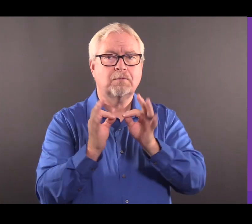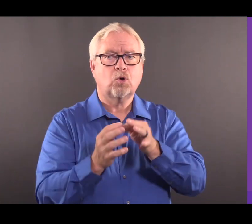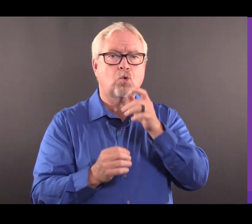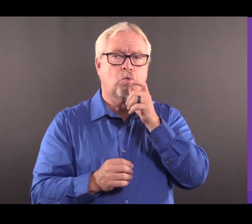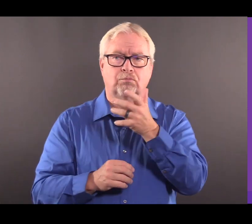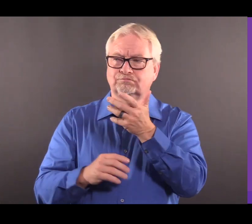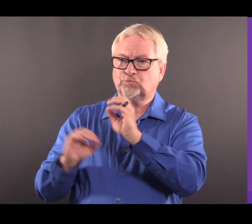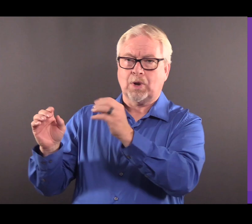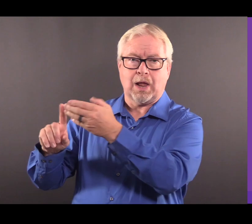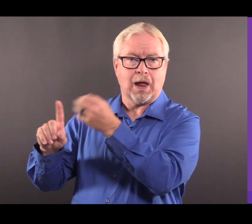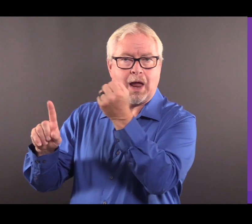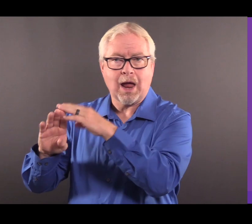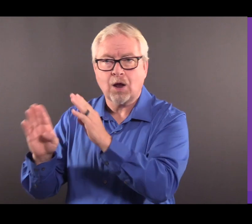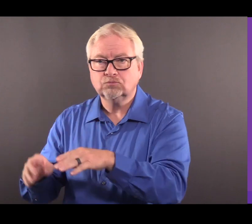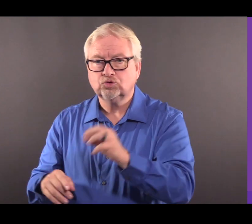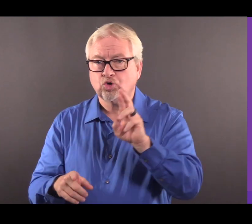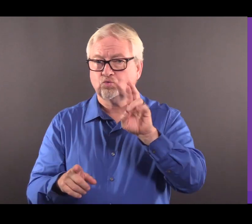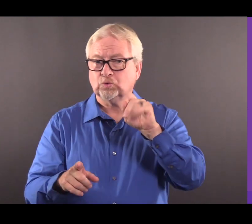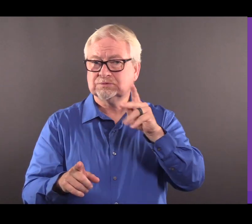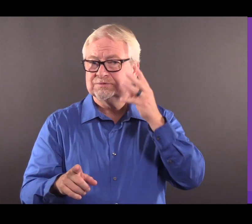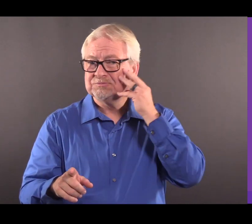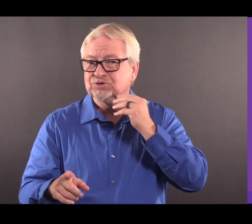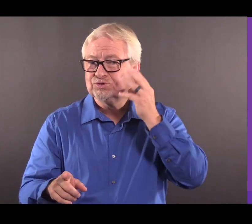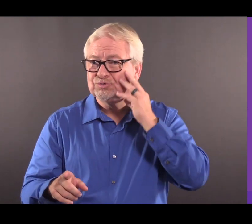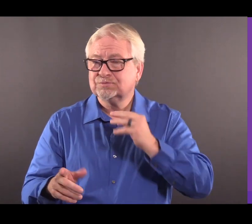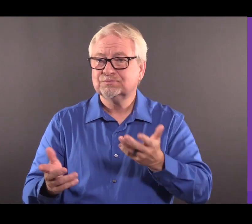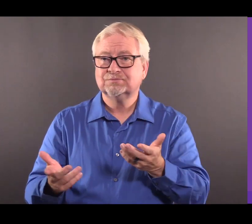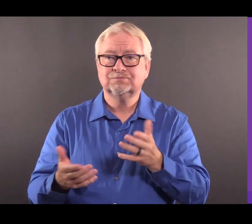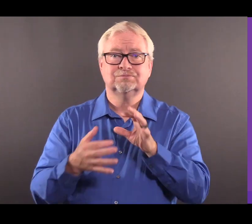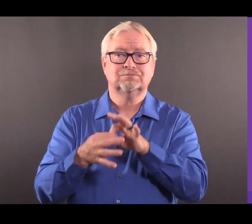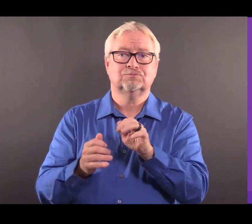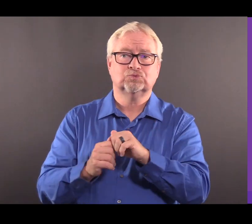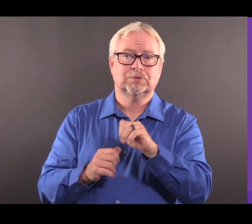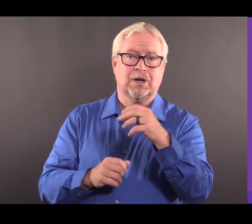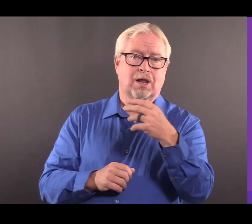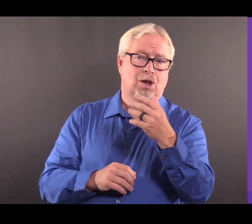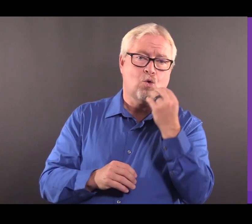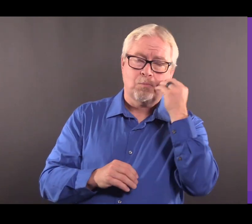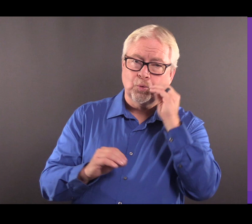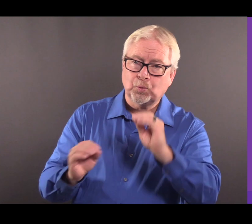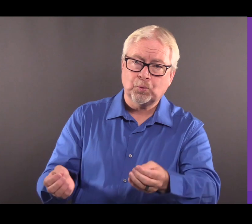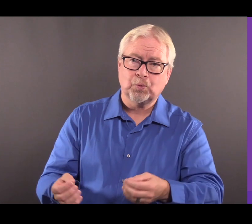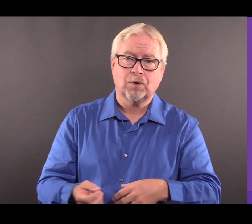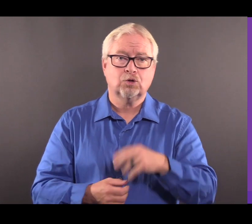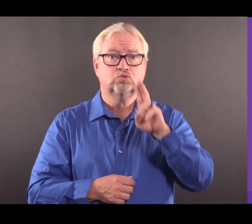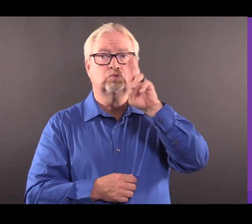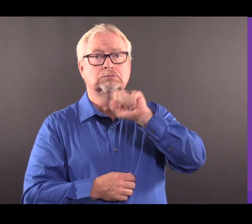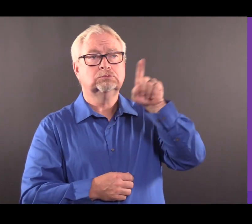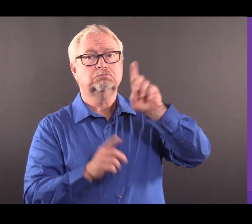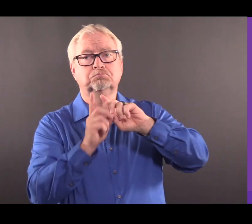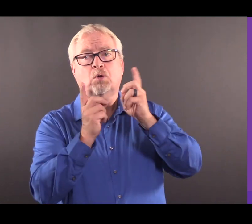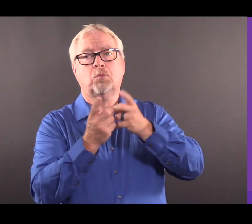for individuals and families who are unhoused or at risk of experiencing